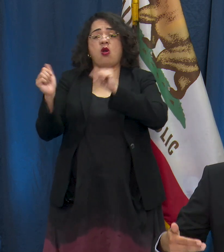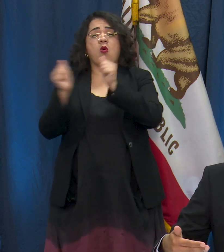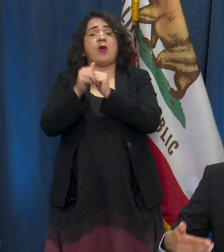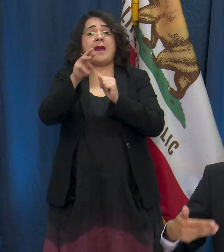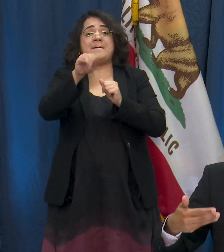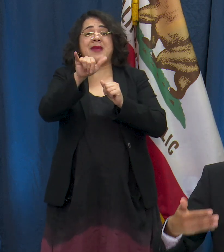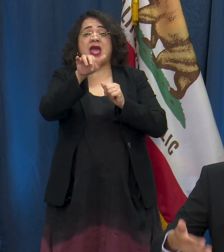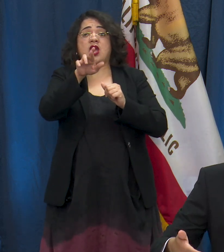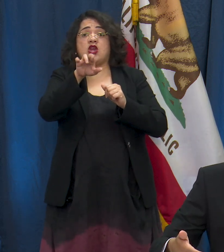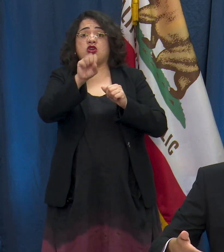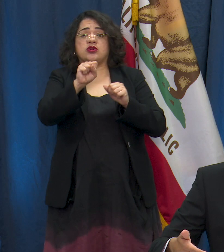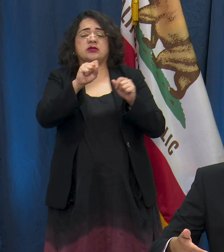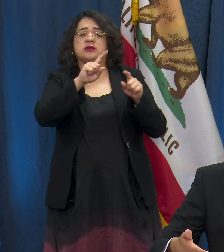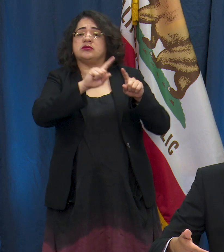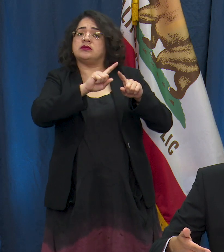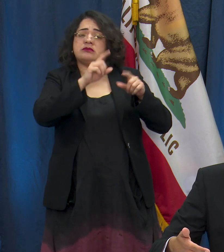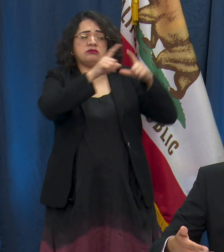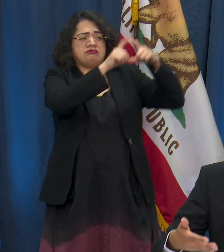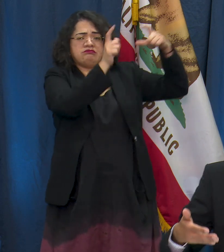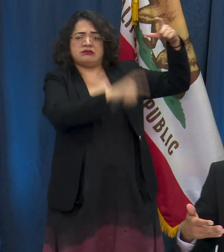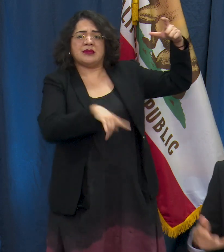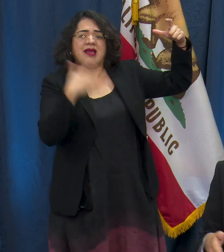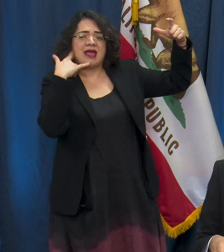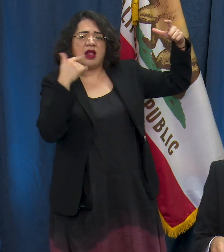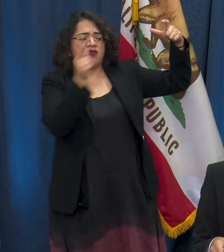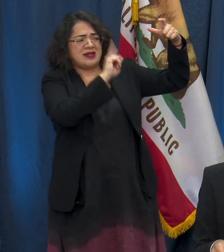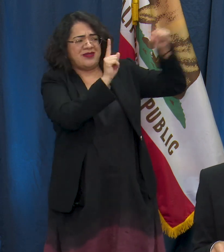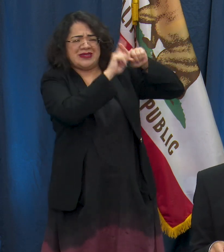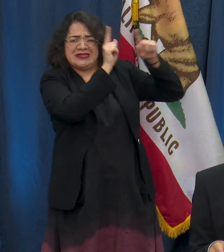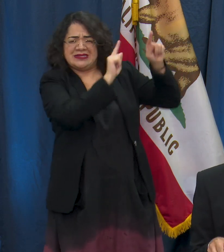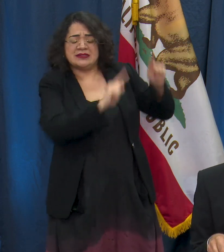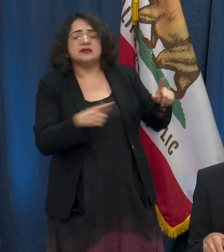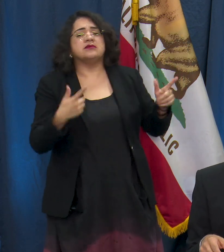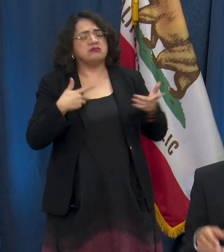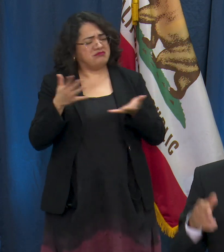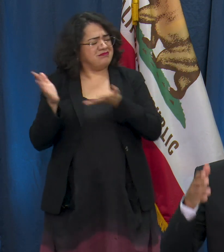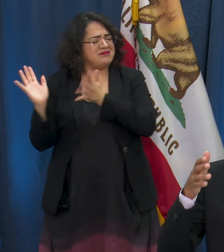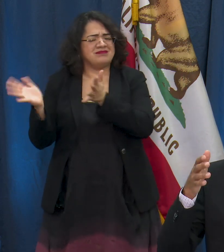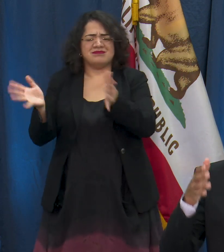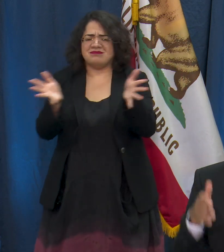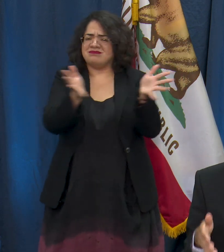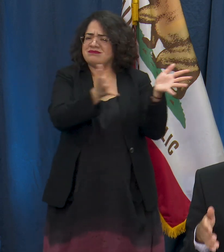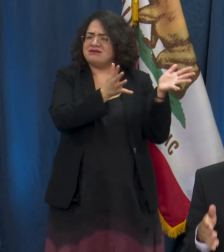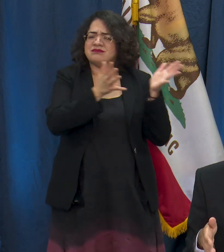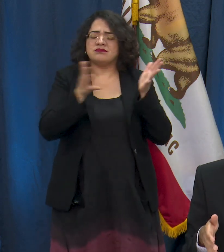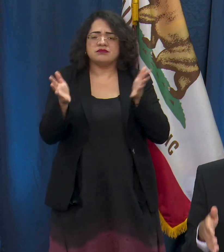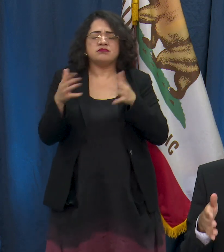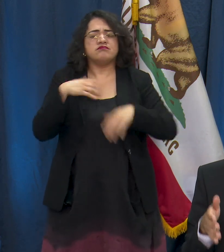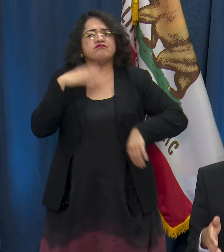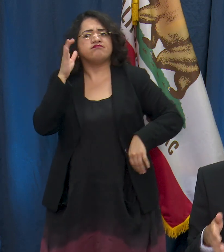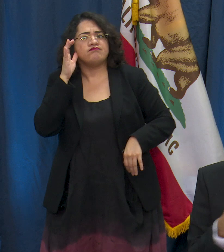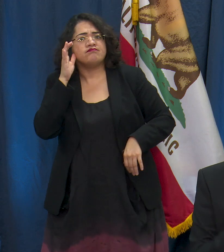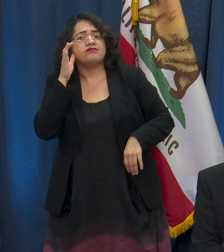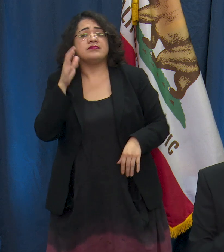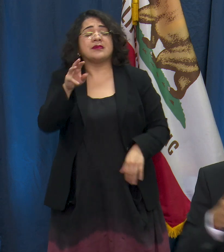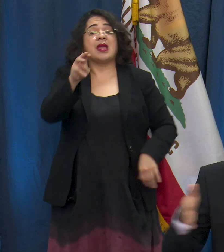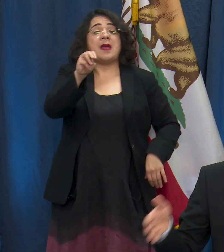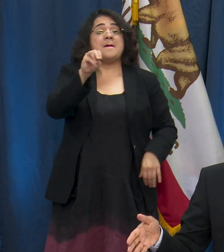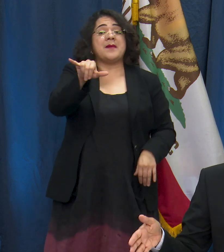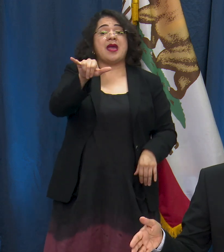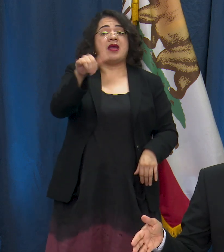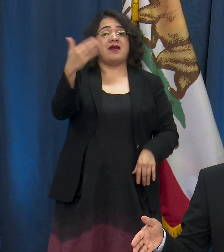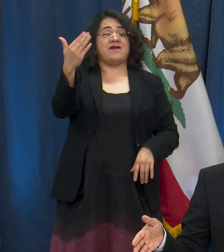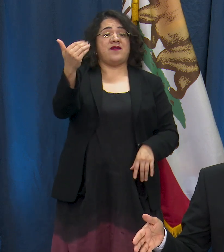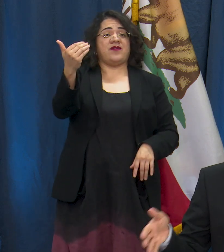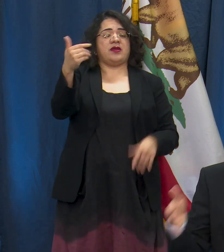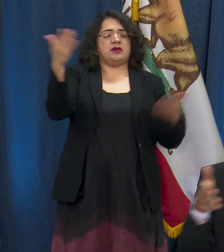that's safe and the appropriate way. And so please know that May 15th is the day that we have our order in